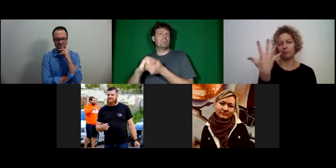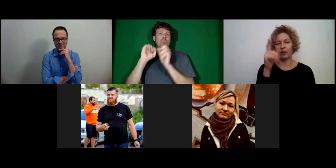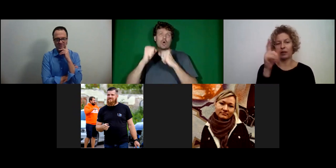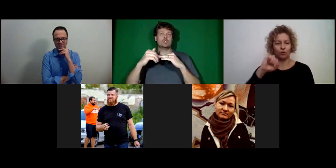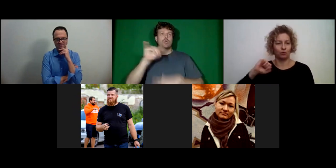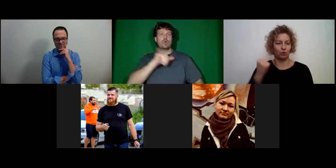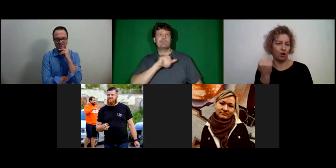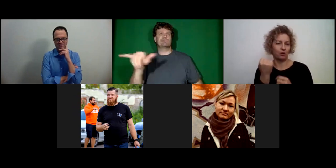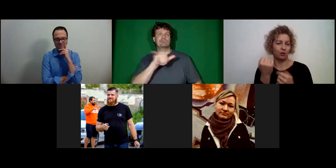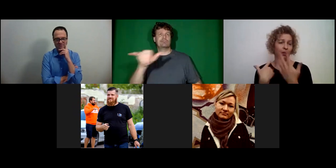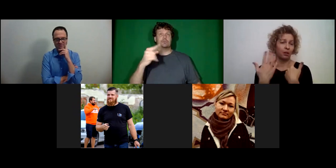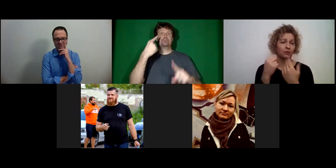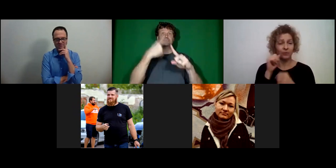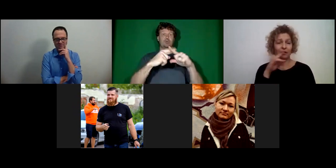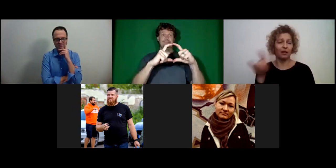there's actually